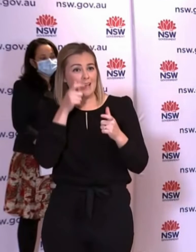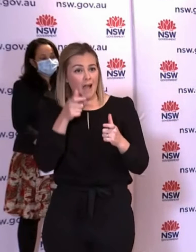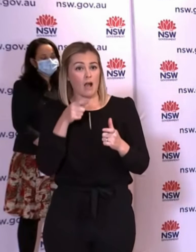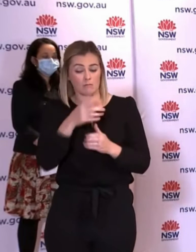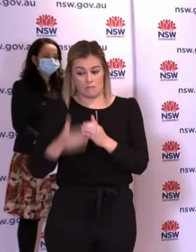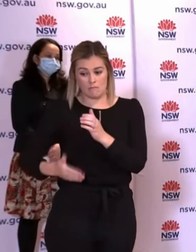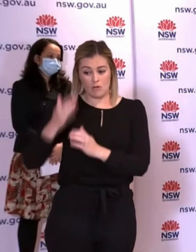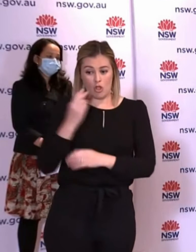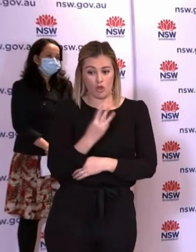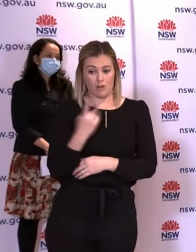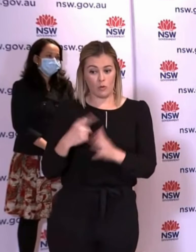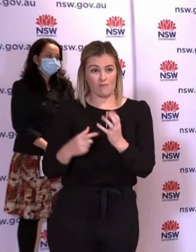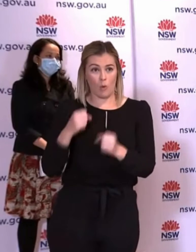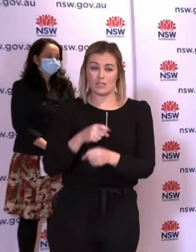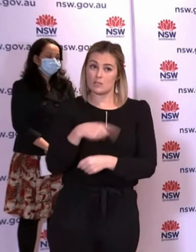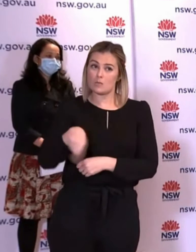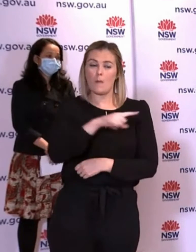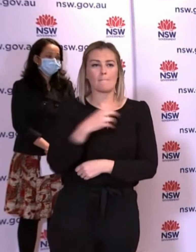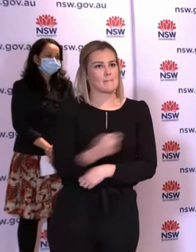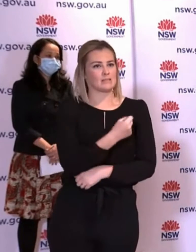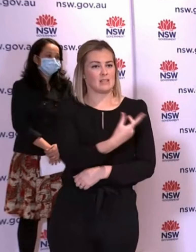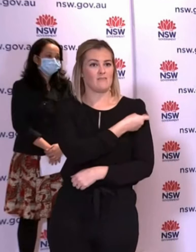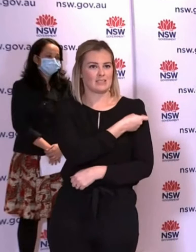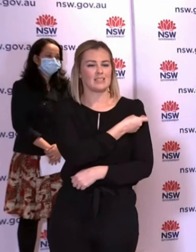will publish information for you tomorrow on